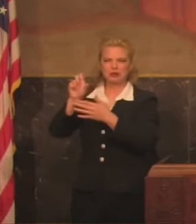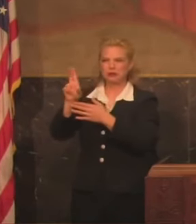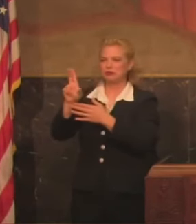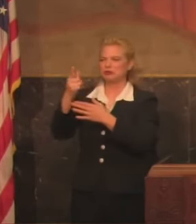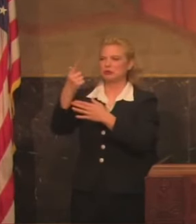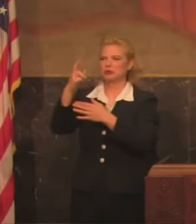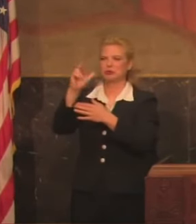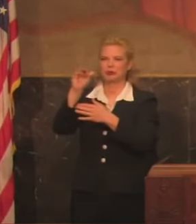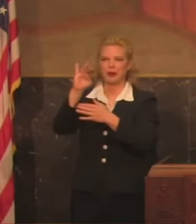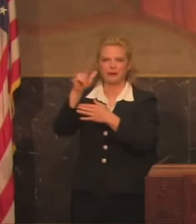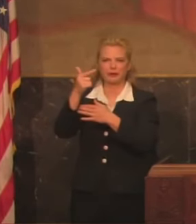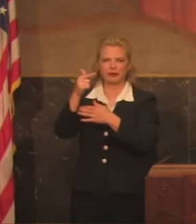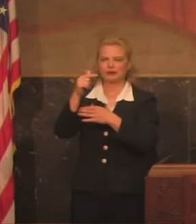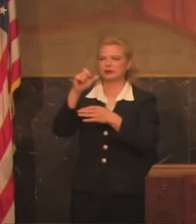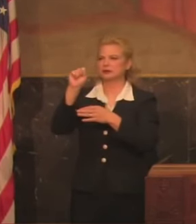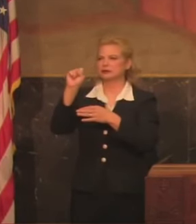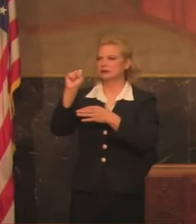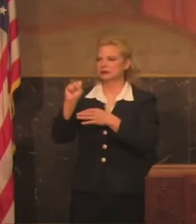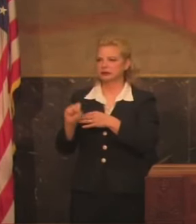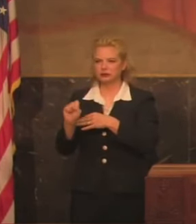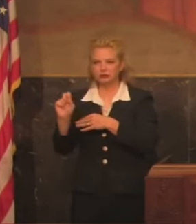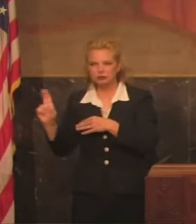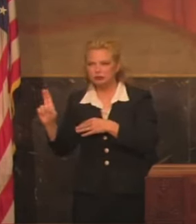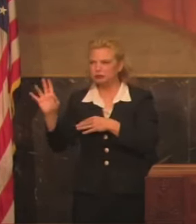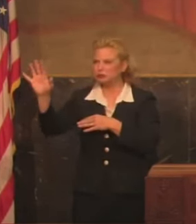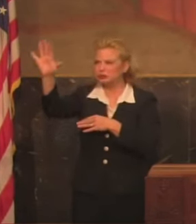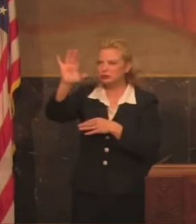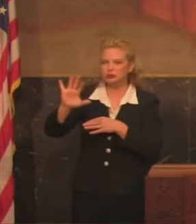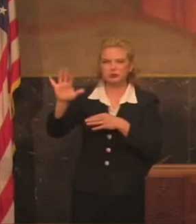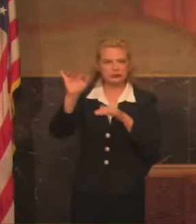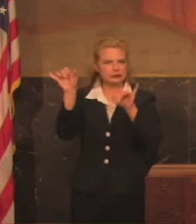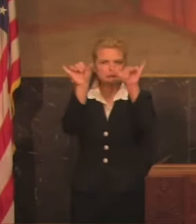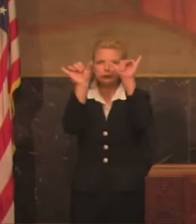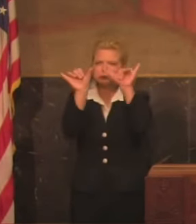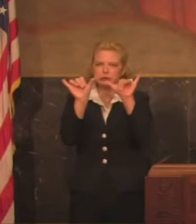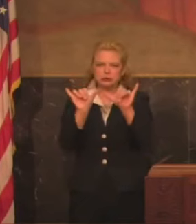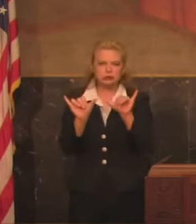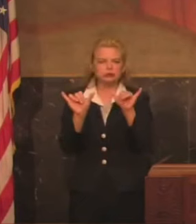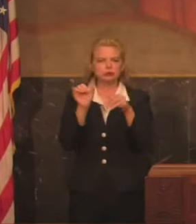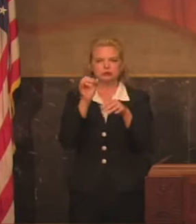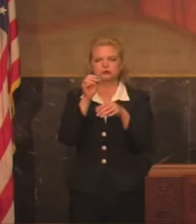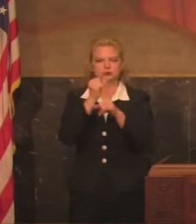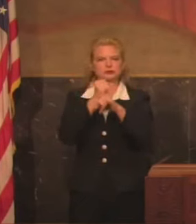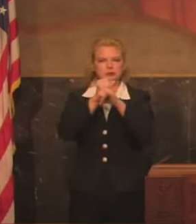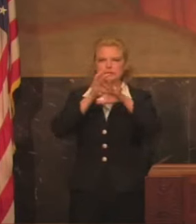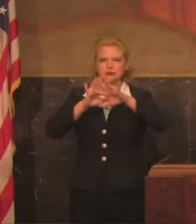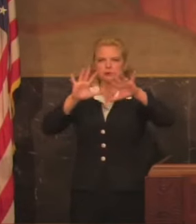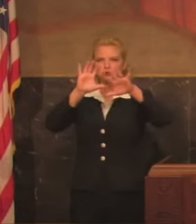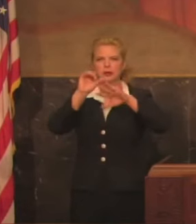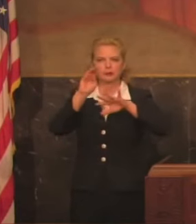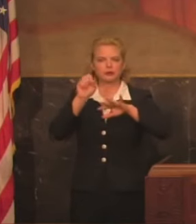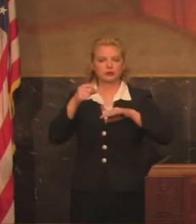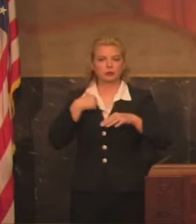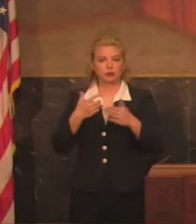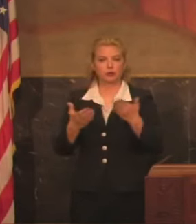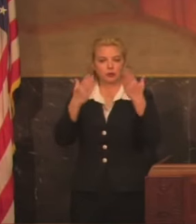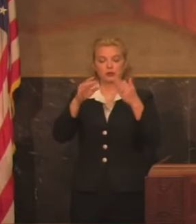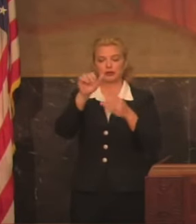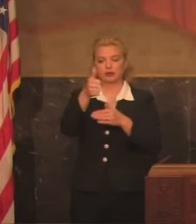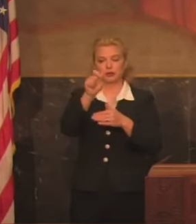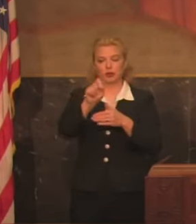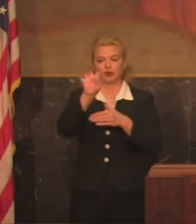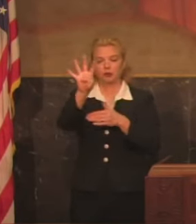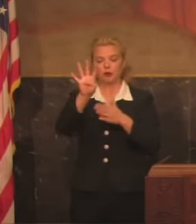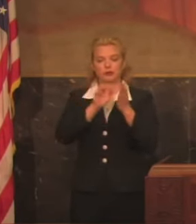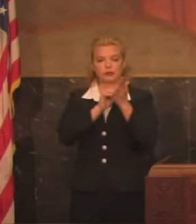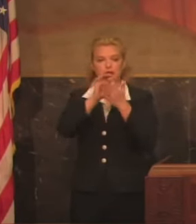similar issues exist across the state of Louisiana on just about all of our campuses. Therefore, we're proposing to use $10.4 million